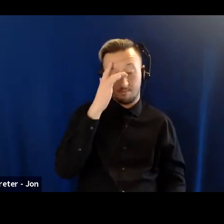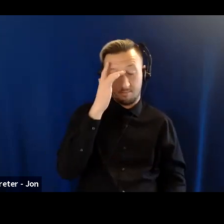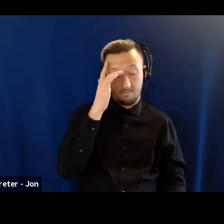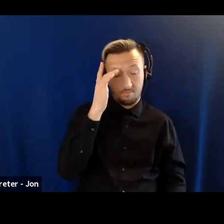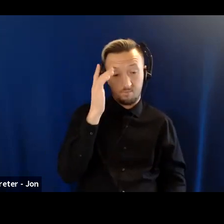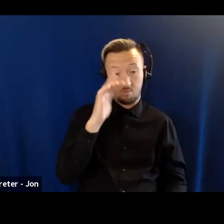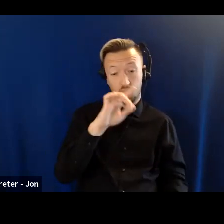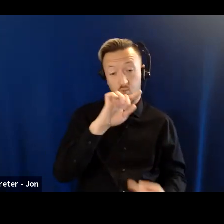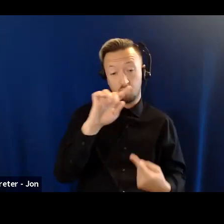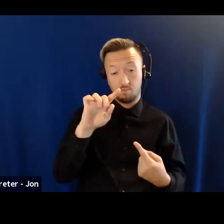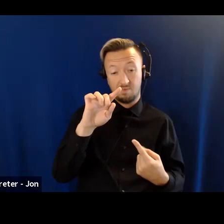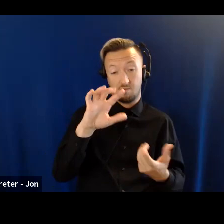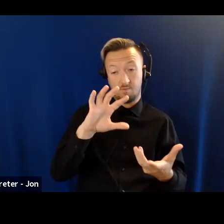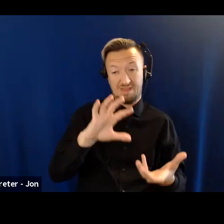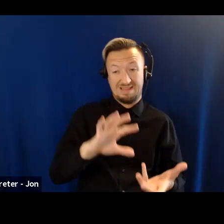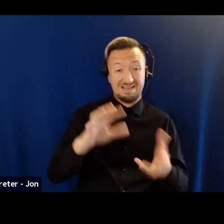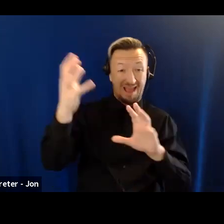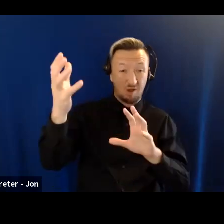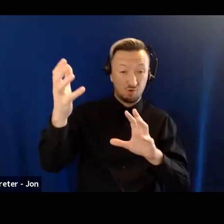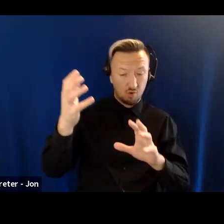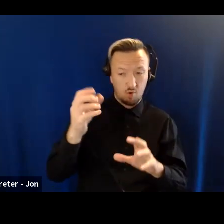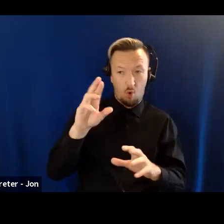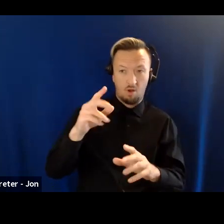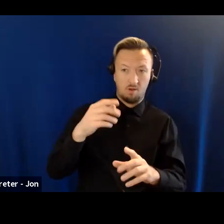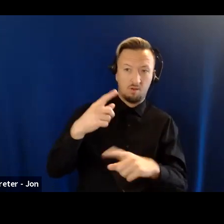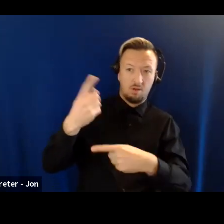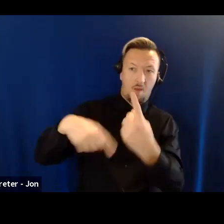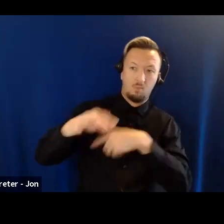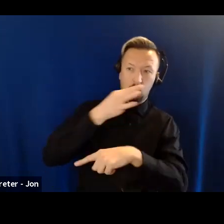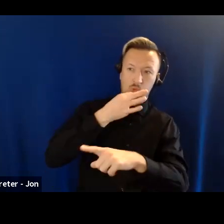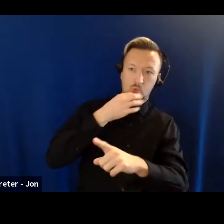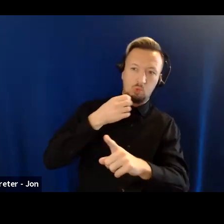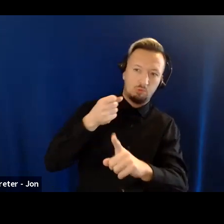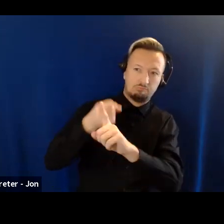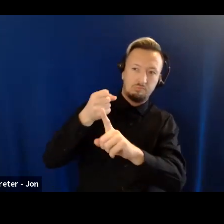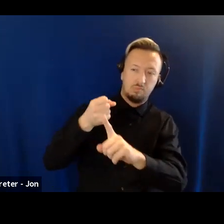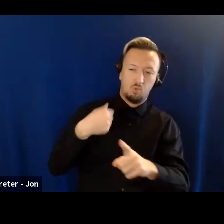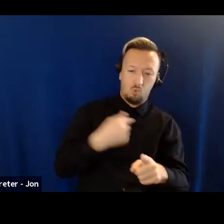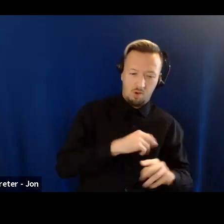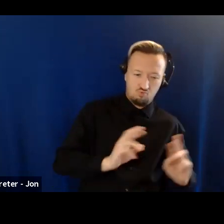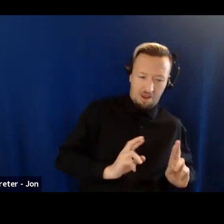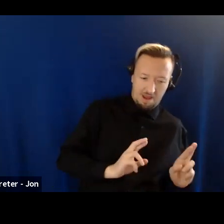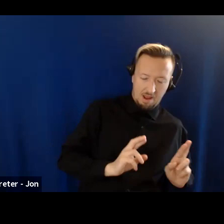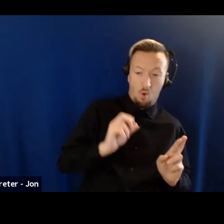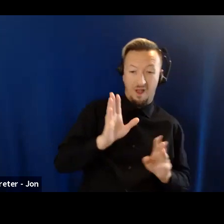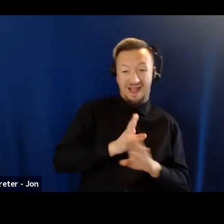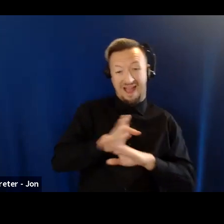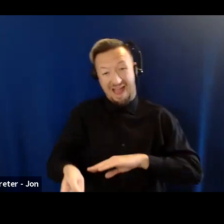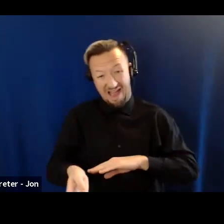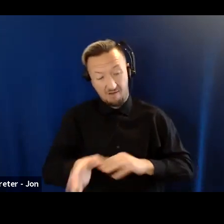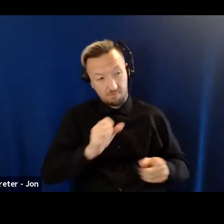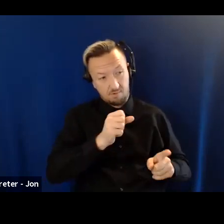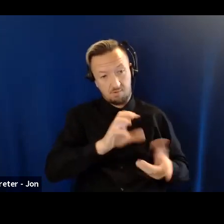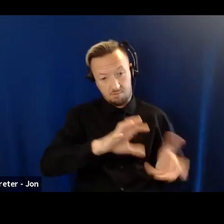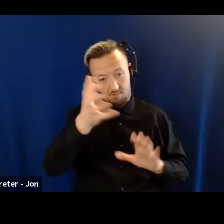are responding to disasters or preparing for disasters or recovering from disasters, we often